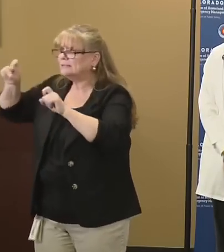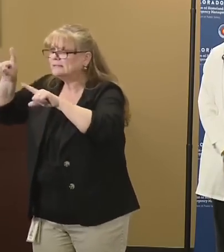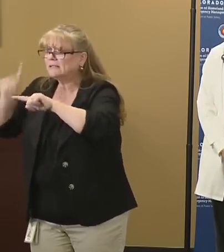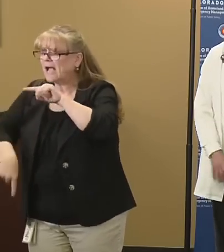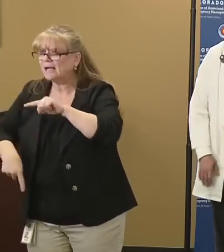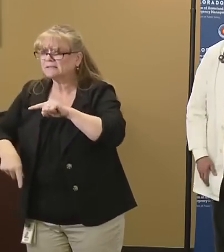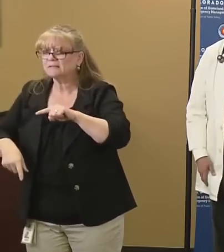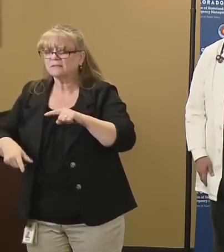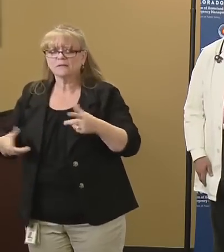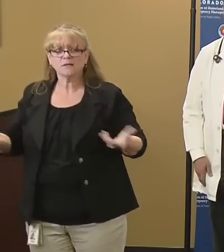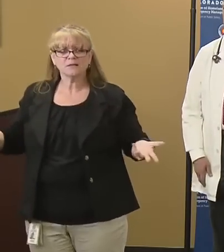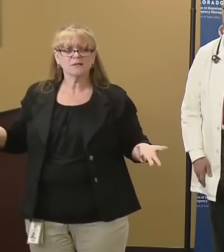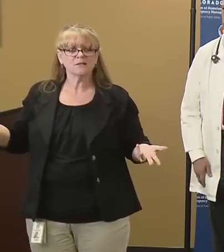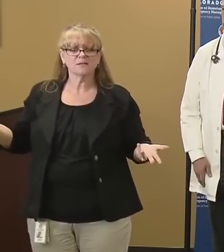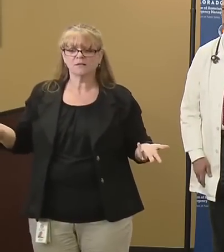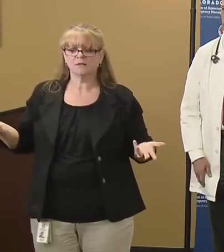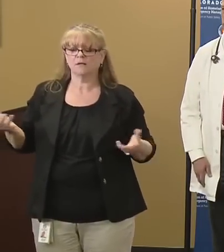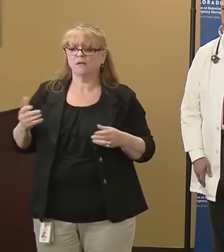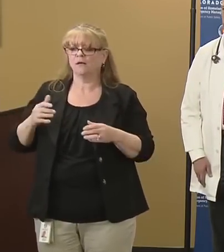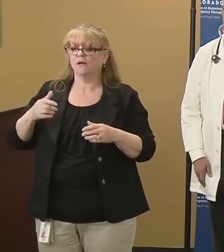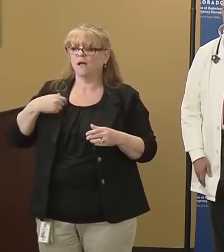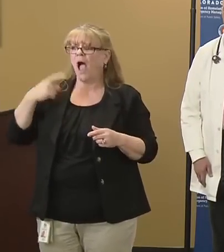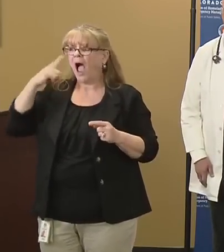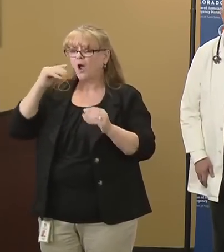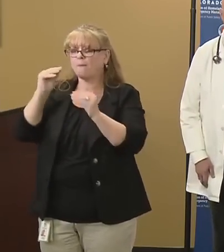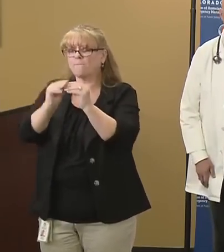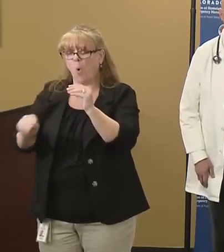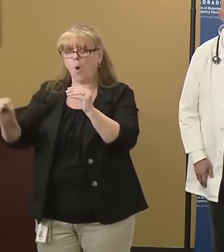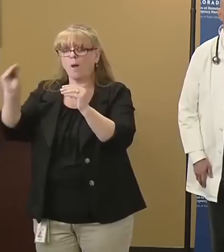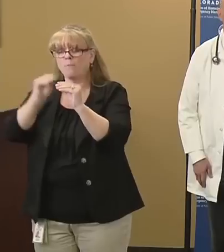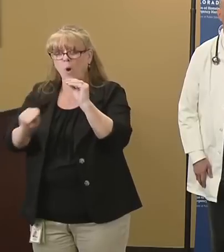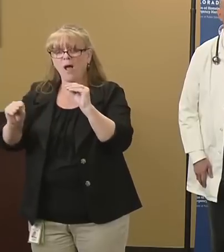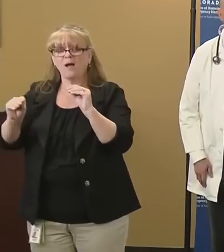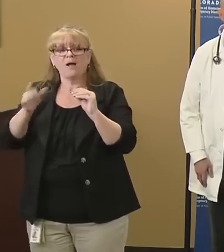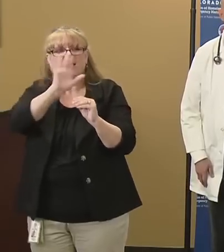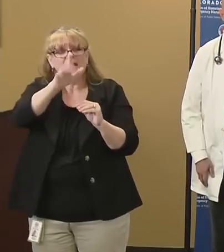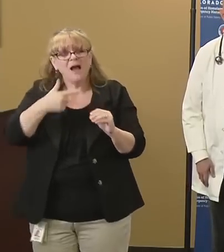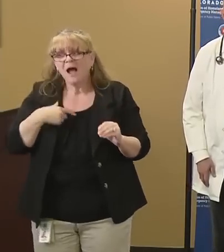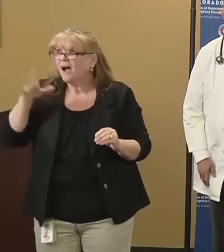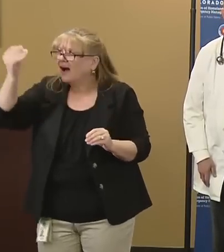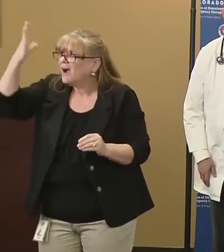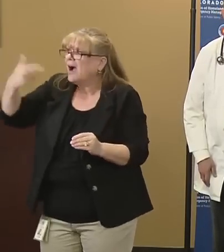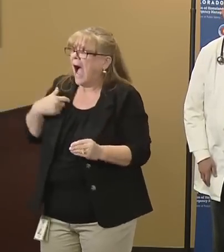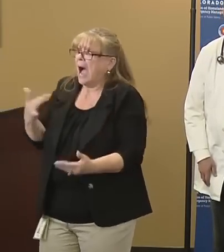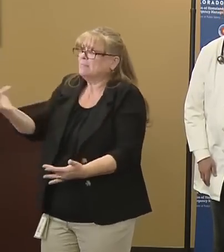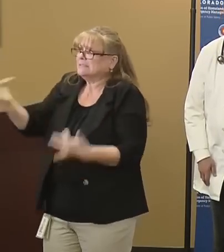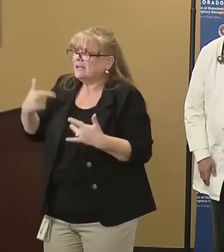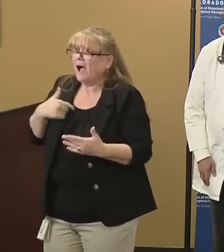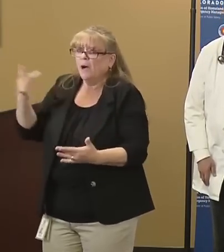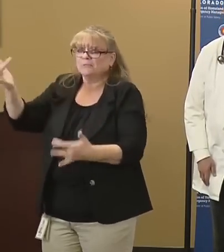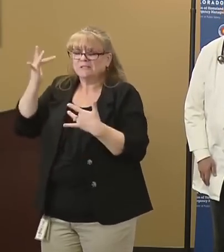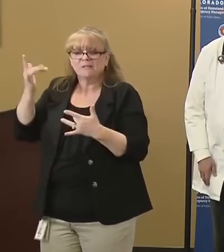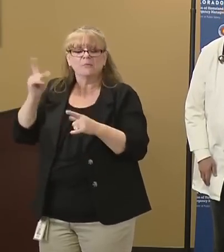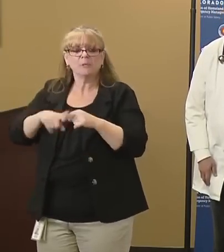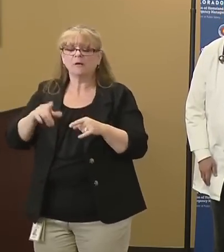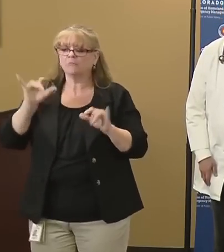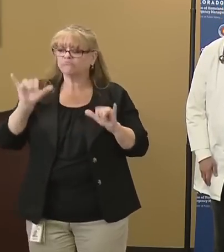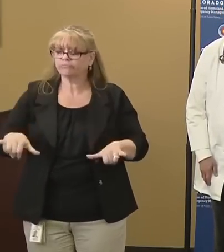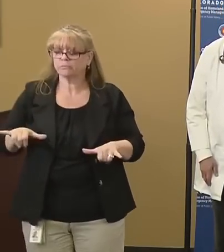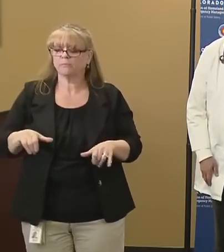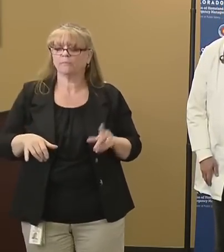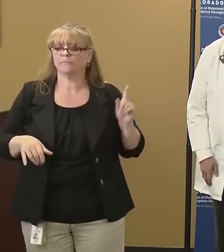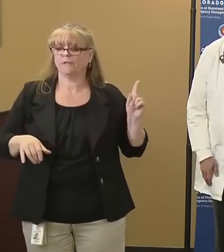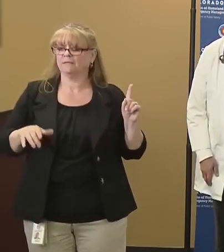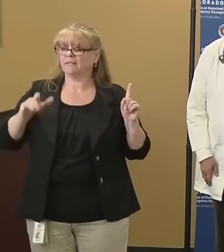are symptomatic and cannot get tested. Yeah. Can you address that? Yeah, if you have flu-like symptoms and you consult with your physician,